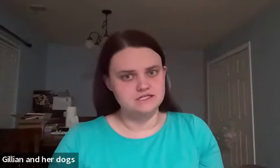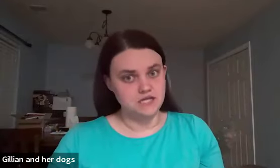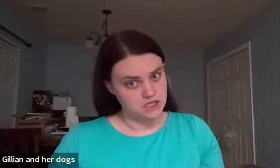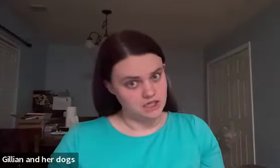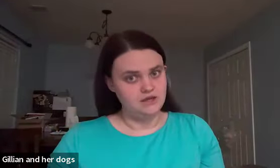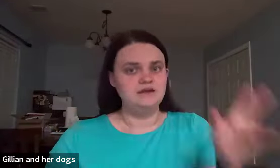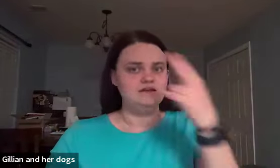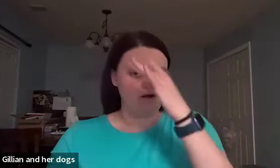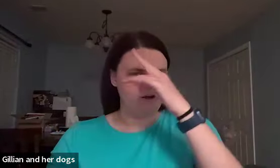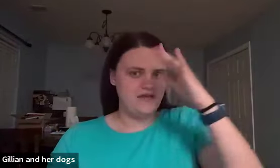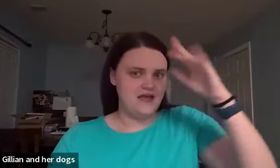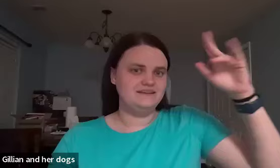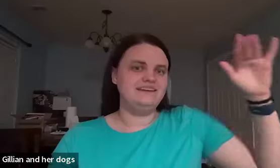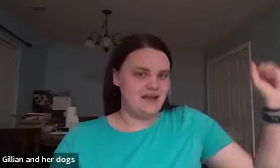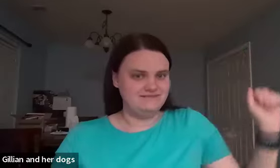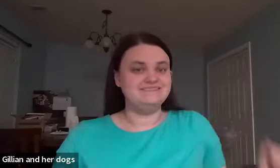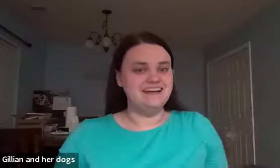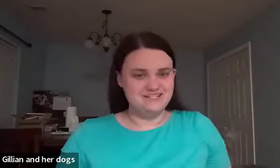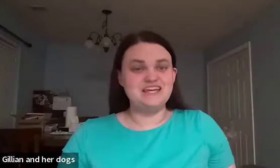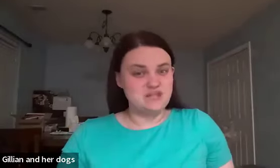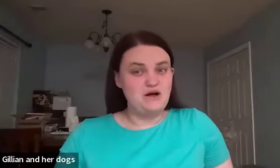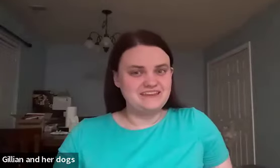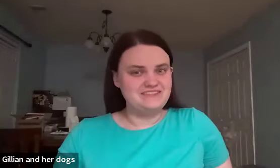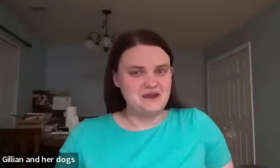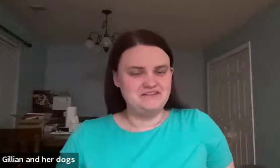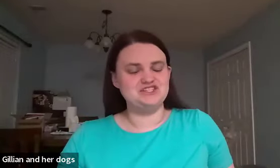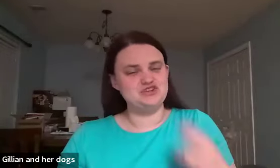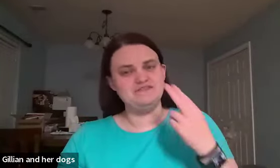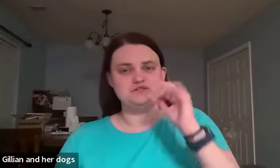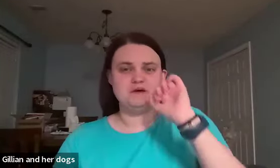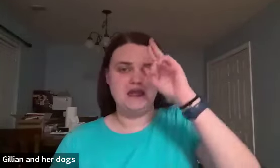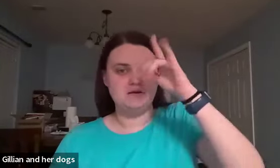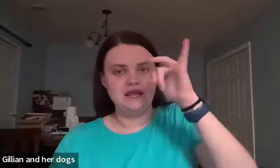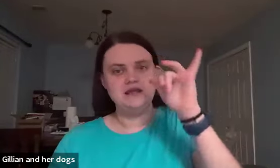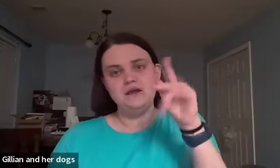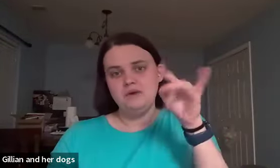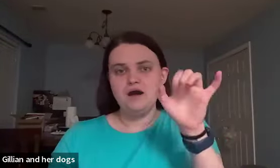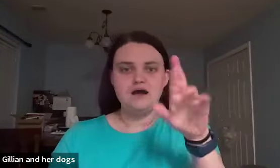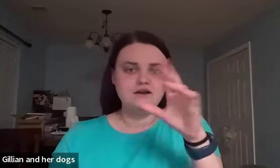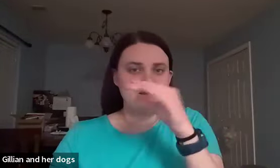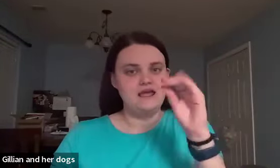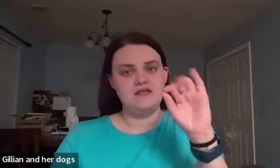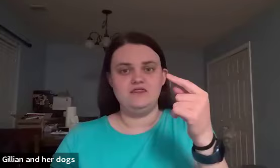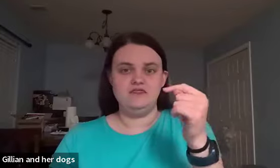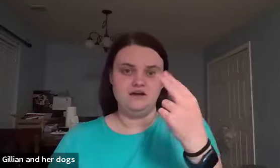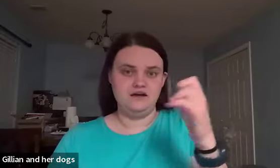movies, all that. Yeah. That's all I can think of is just trying to finger spell Harry Potter and